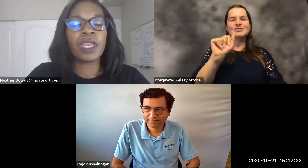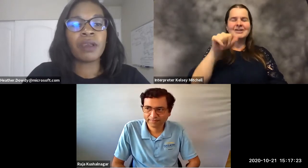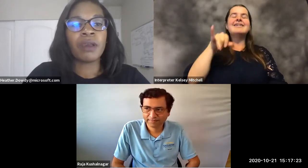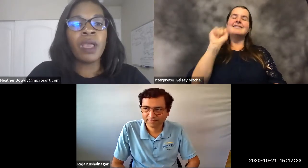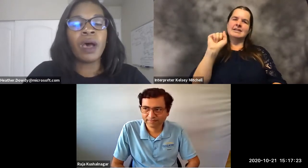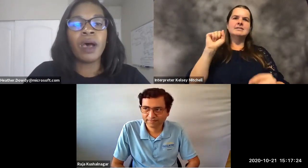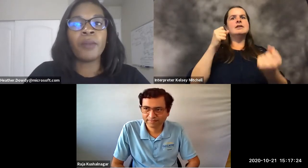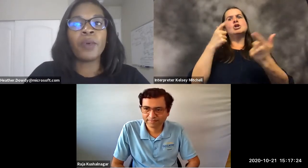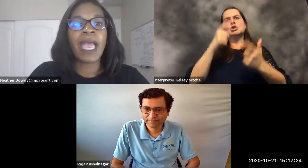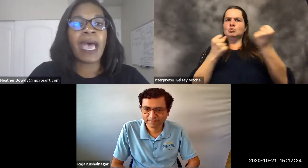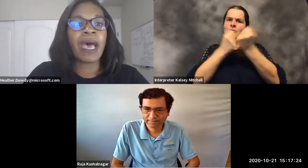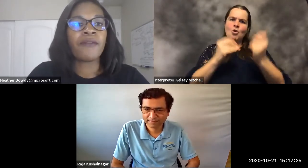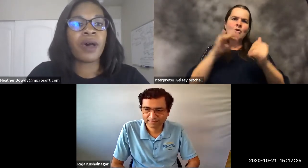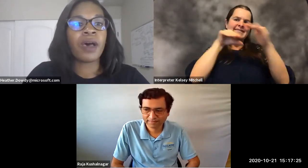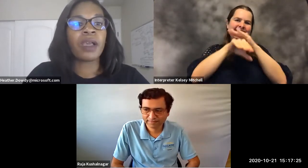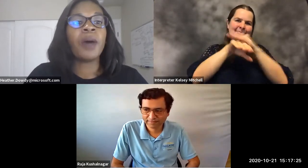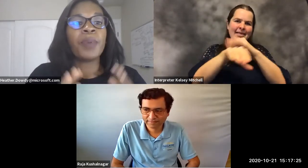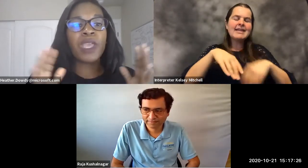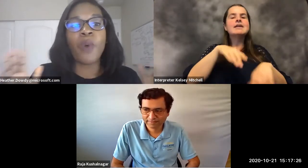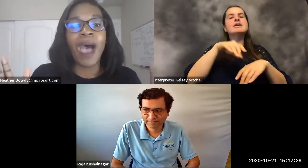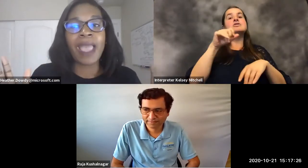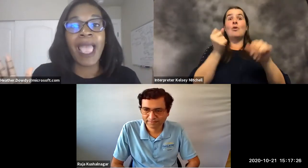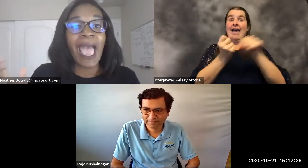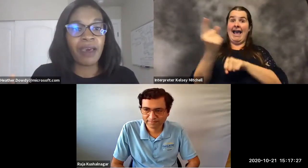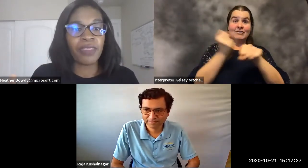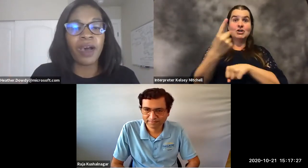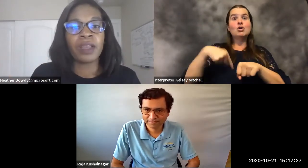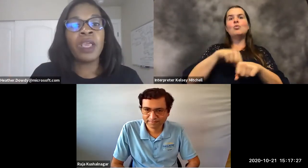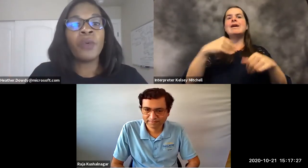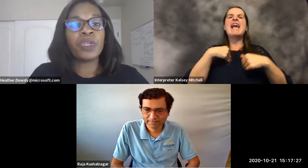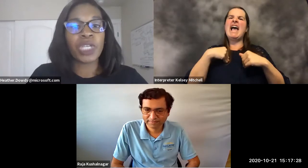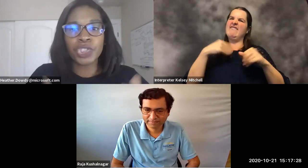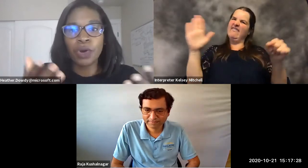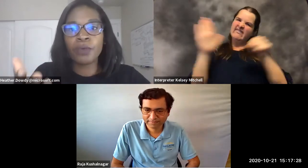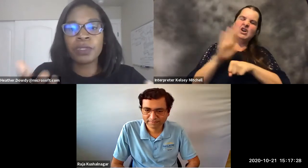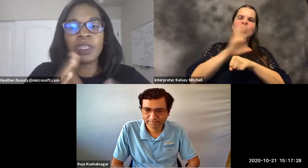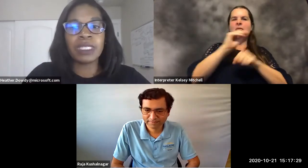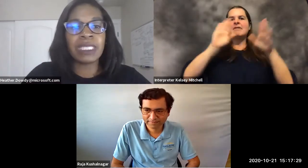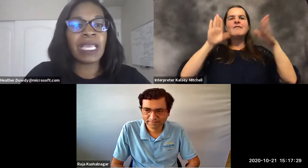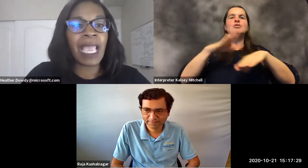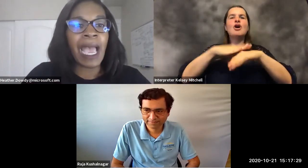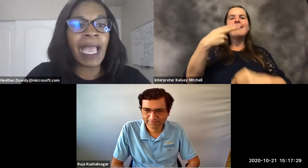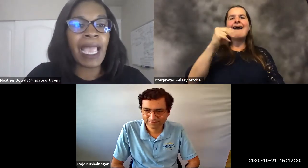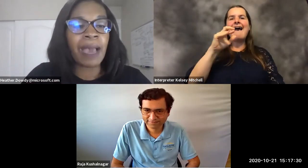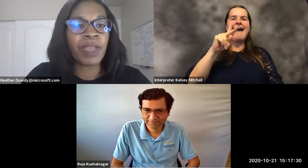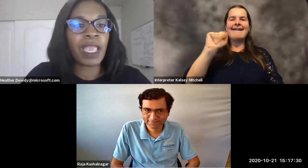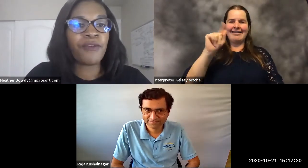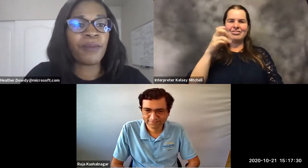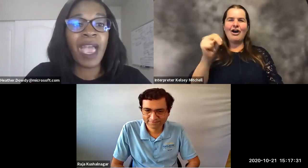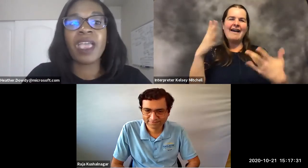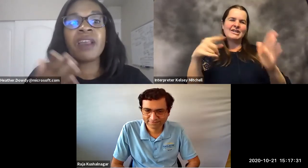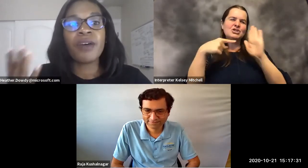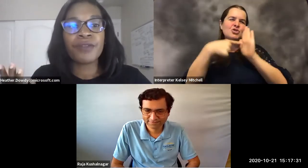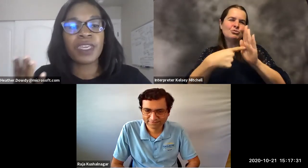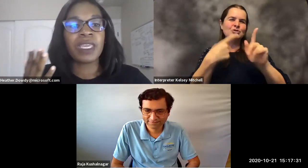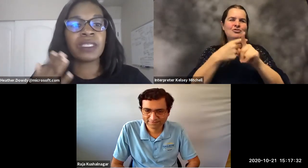every year we have a company-wide hackathon, which I showed. The Seeing AI app came from